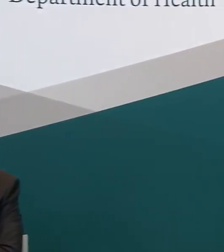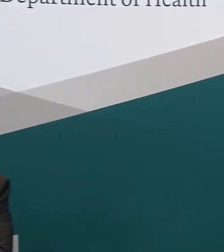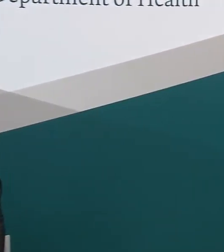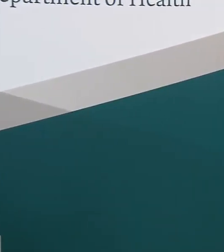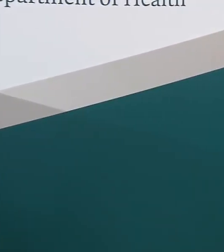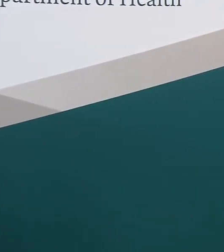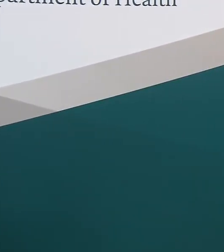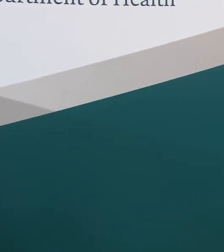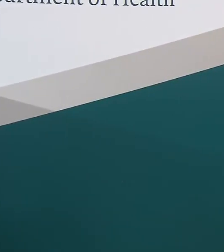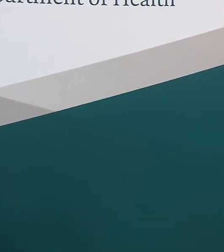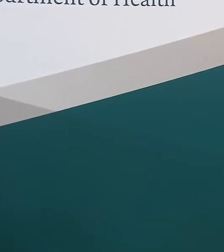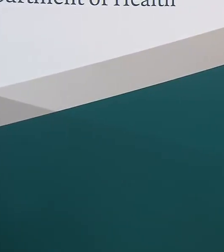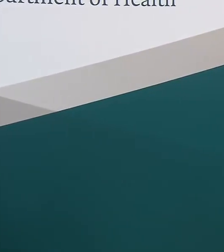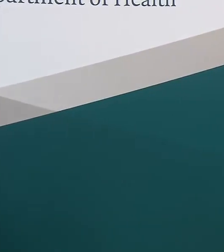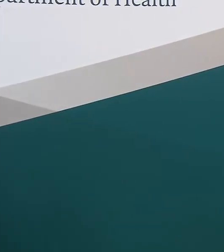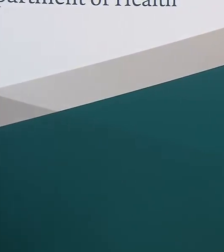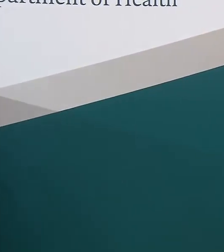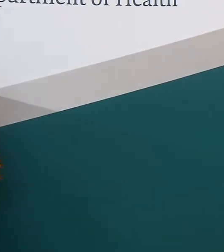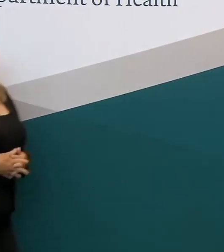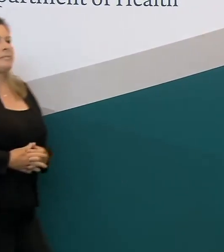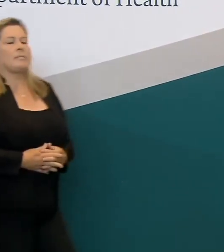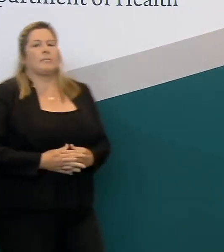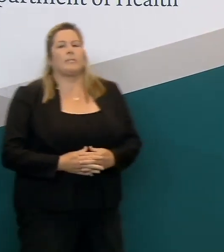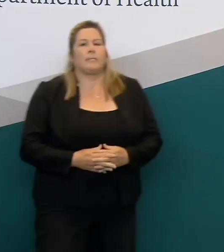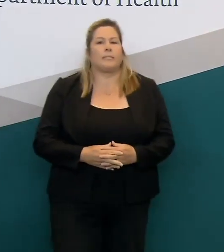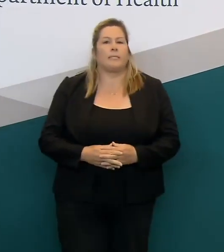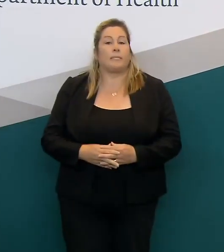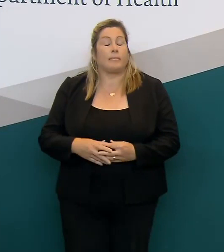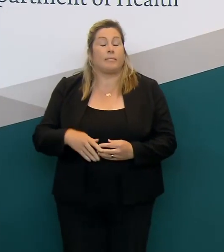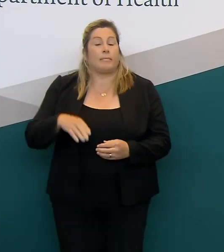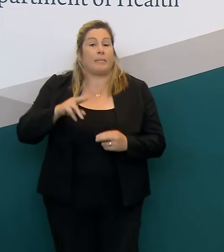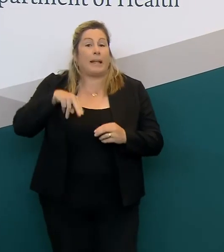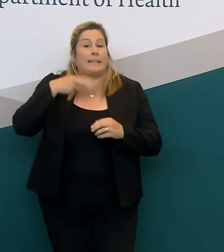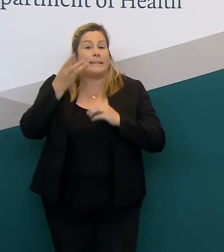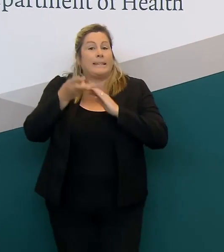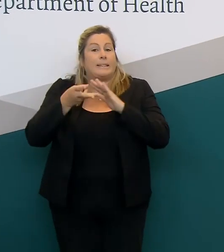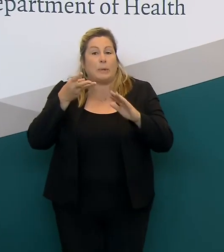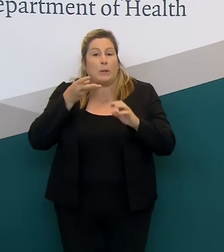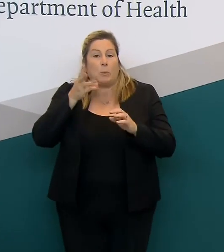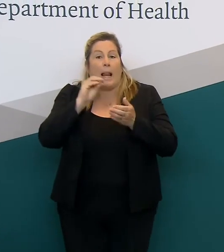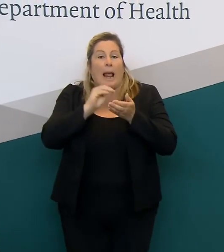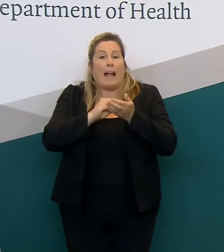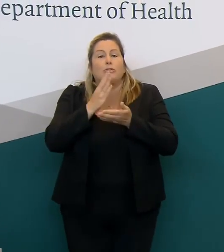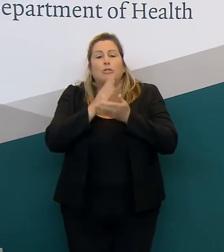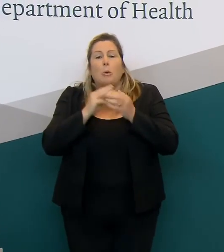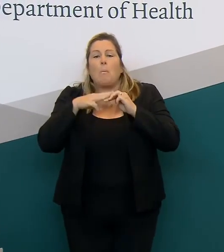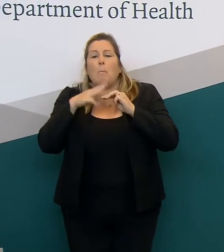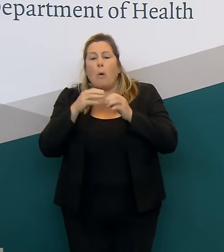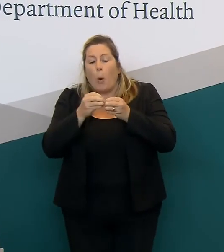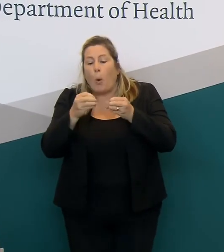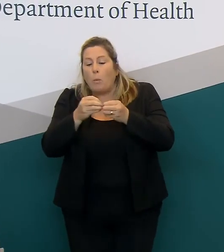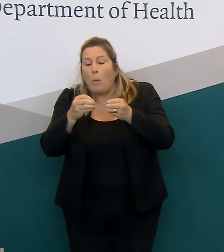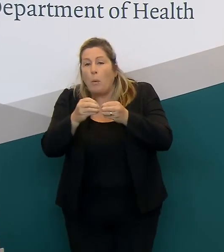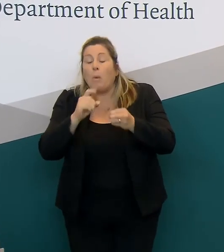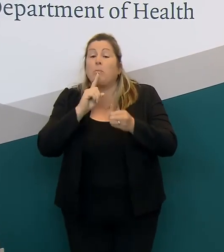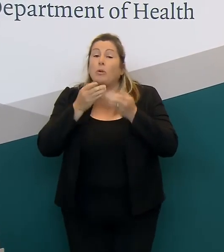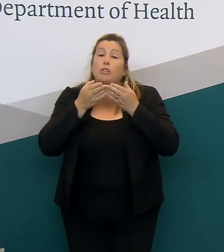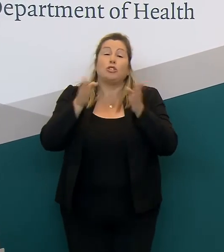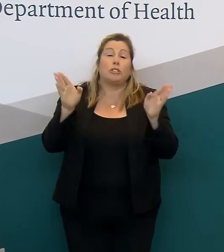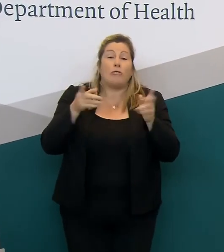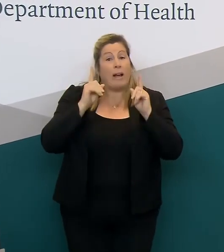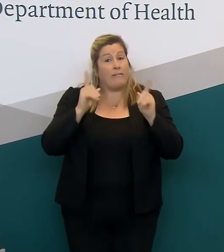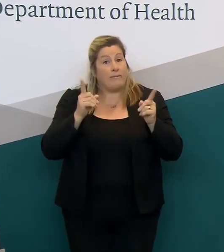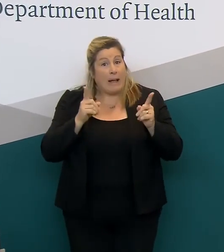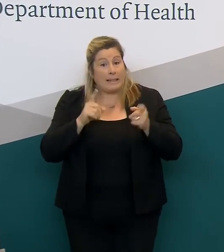loosening of measures next week. Is the advice, the general advice, still to stay at home, not